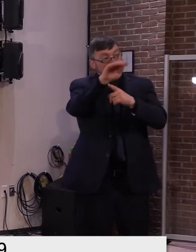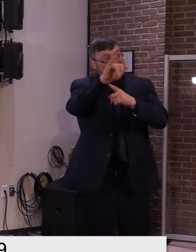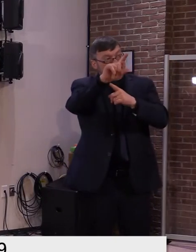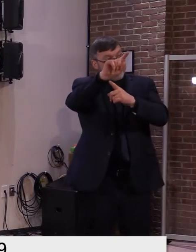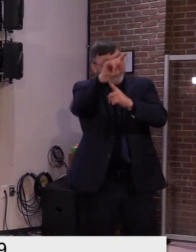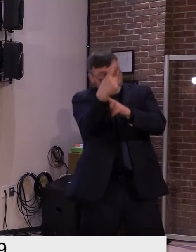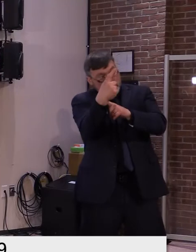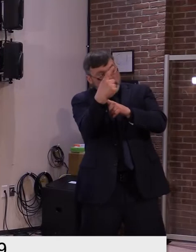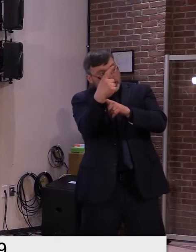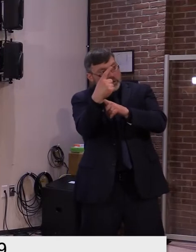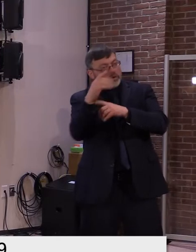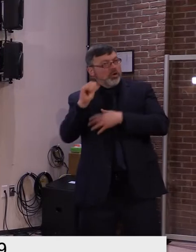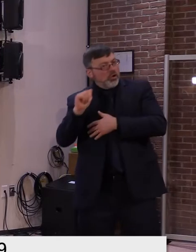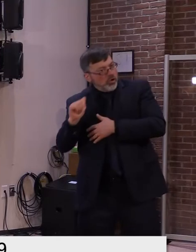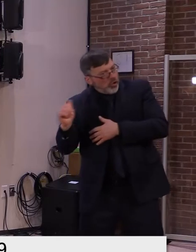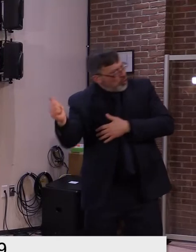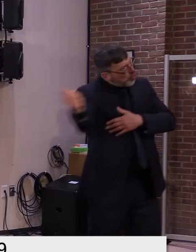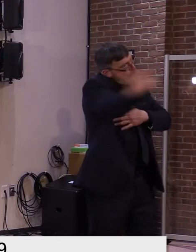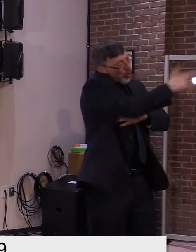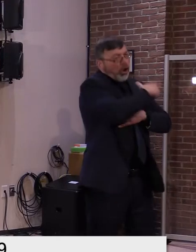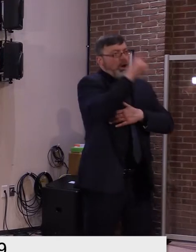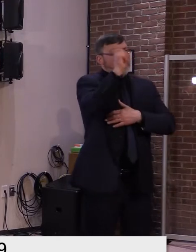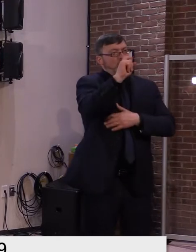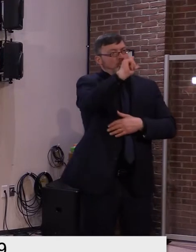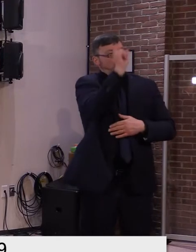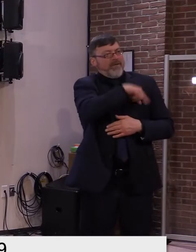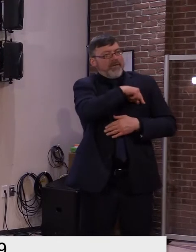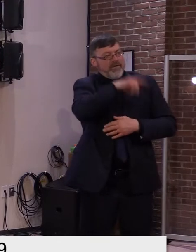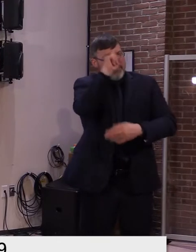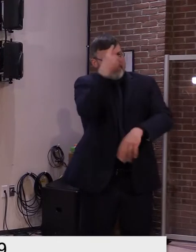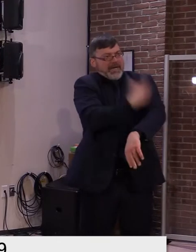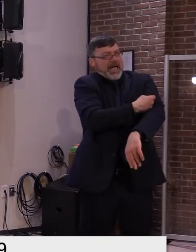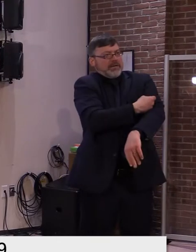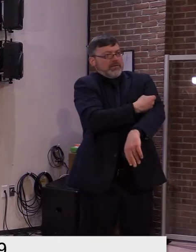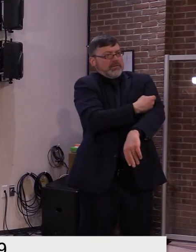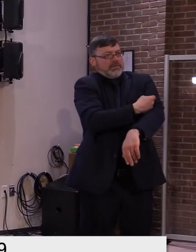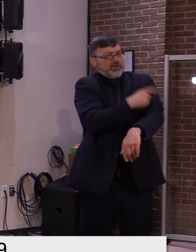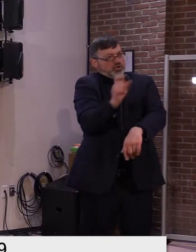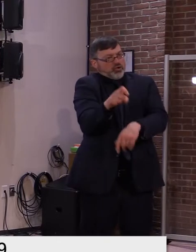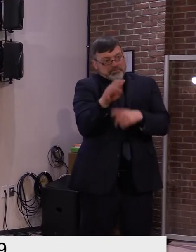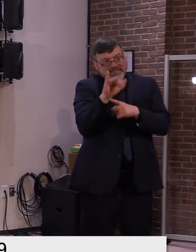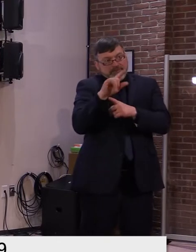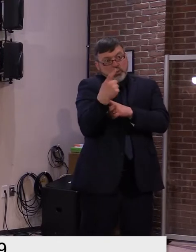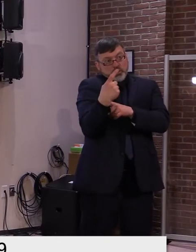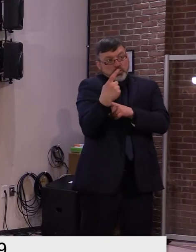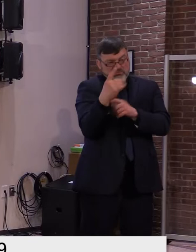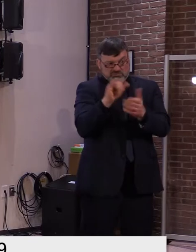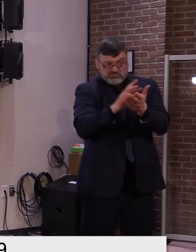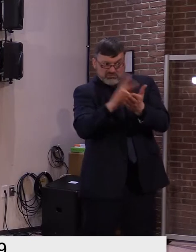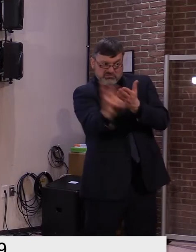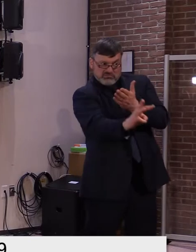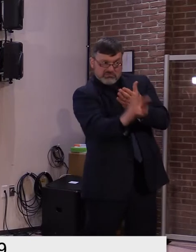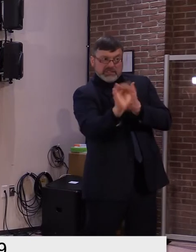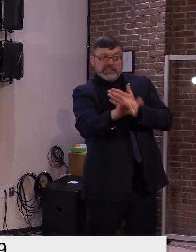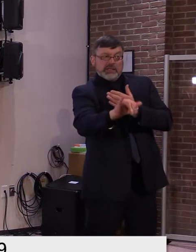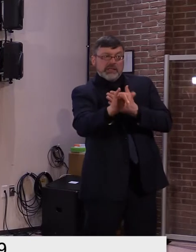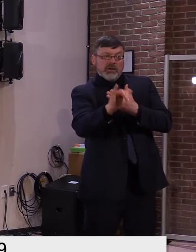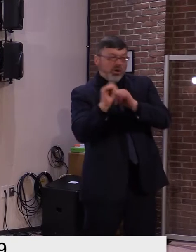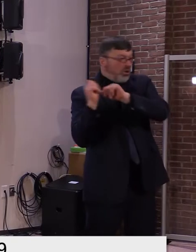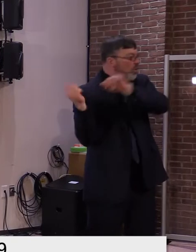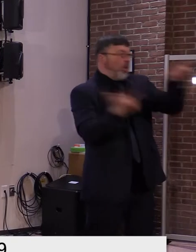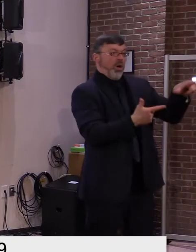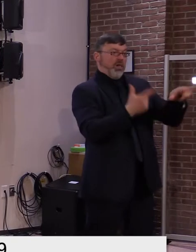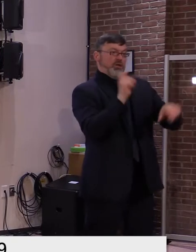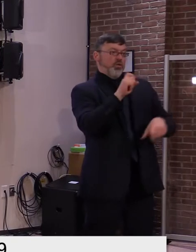mapped out that not only meets this goal, but could exceed it. but this is 100% dependent on the supply from the